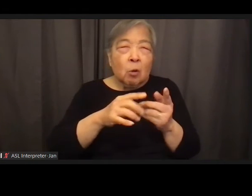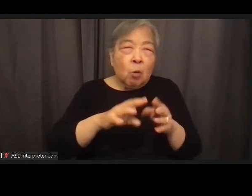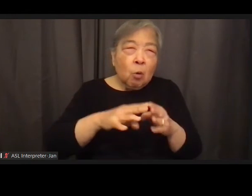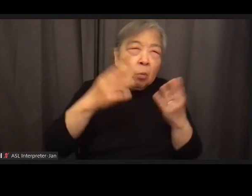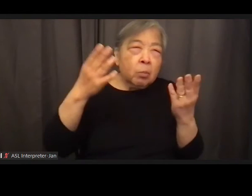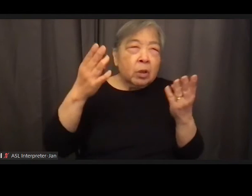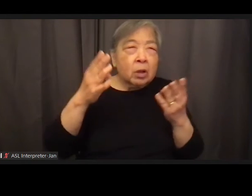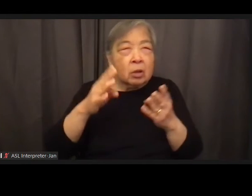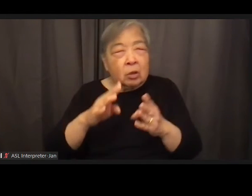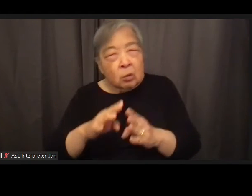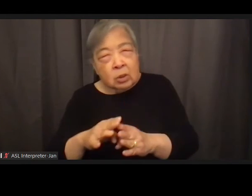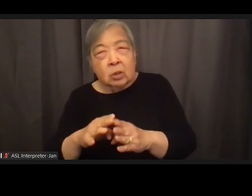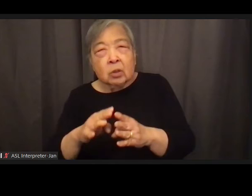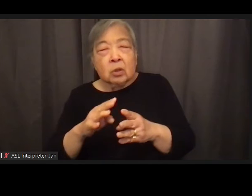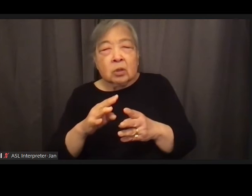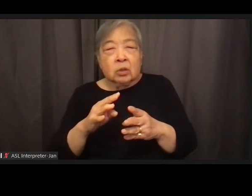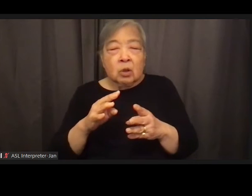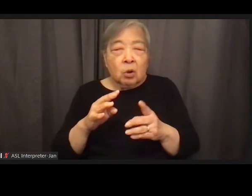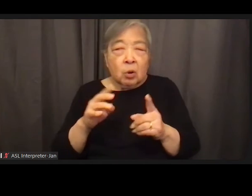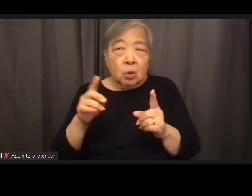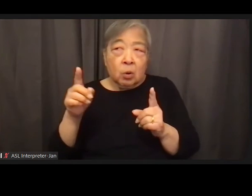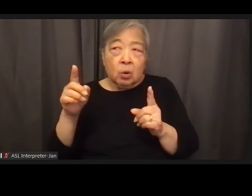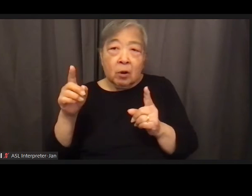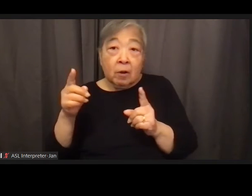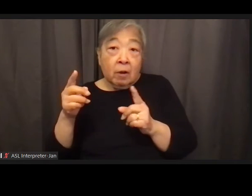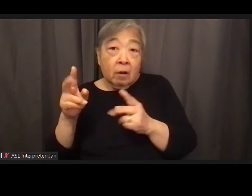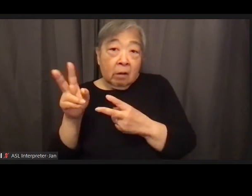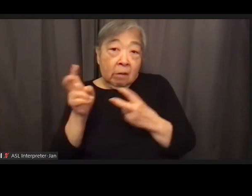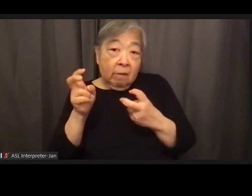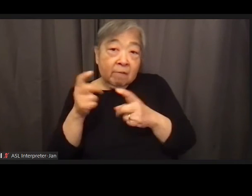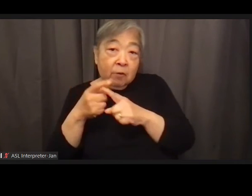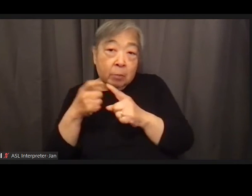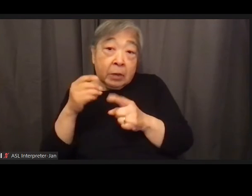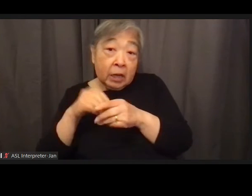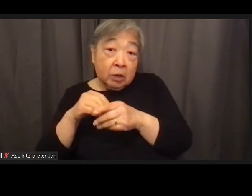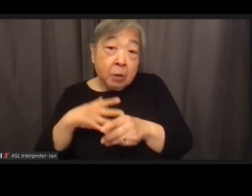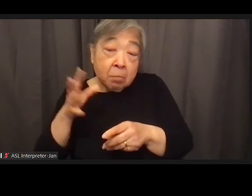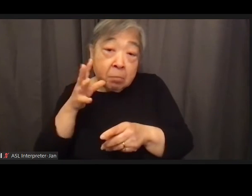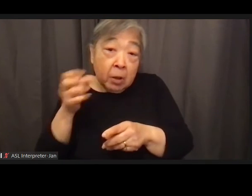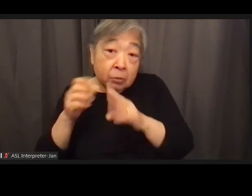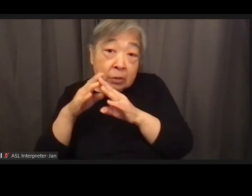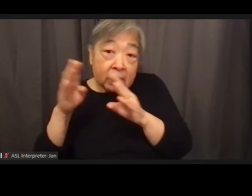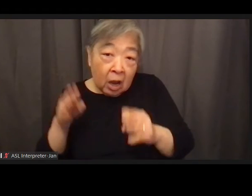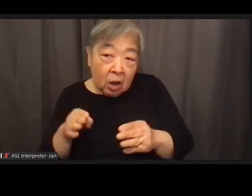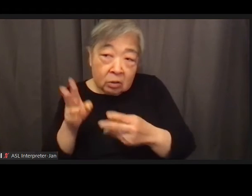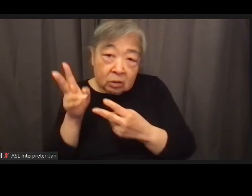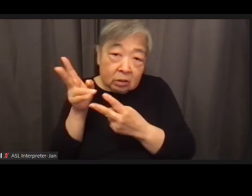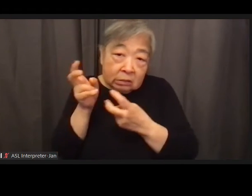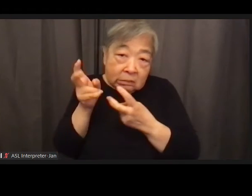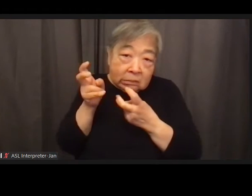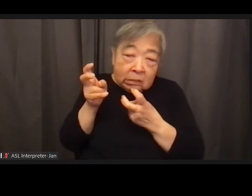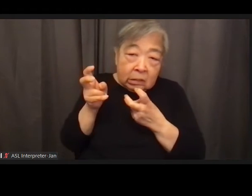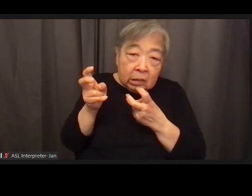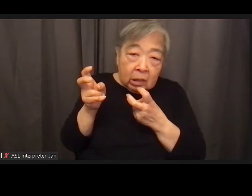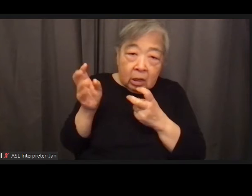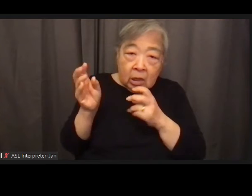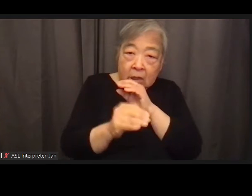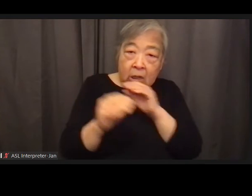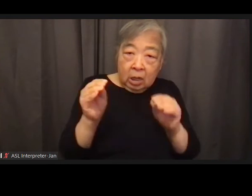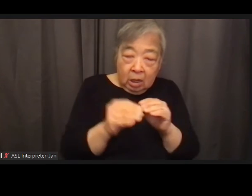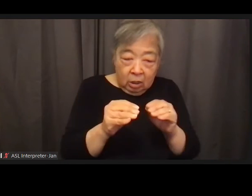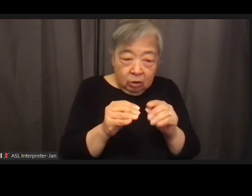all the In My Mother's House specifically into an extraordinarily